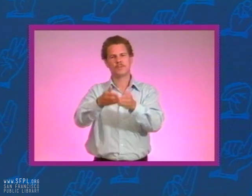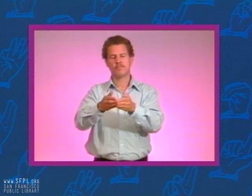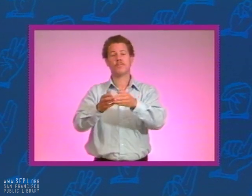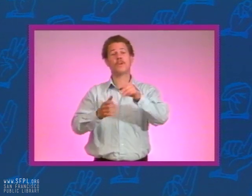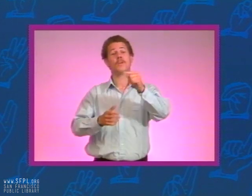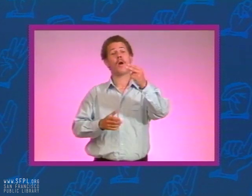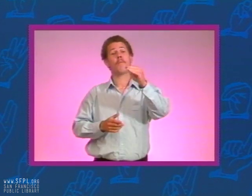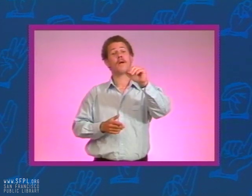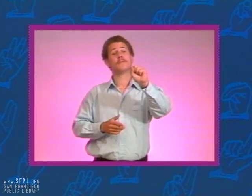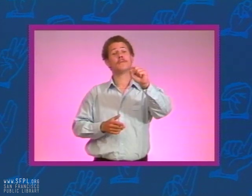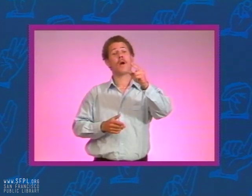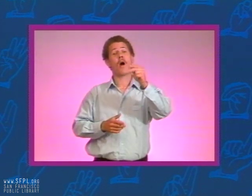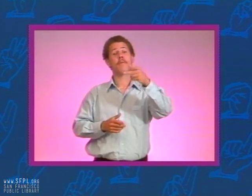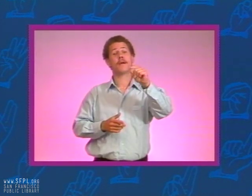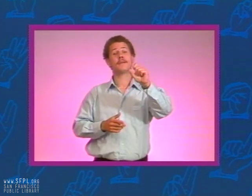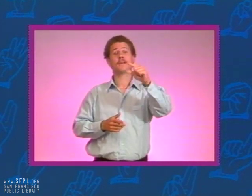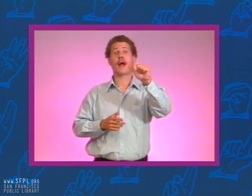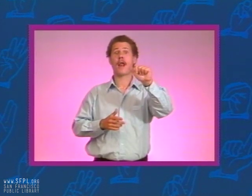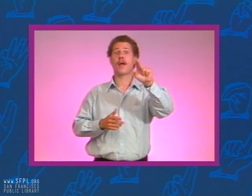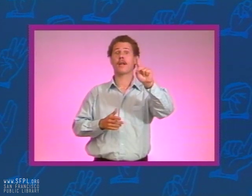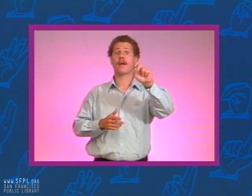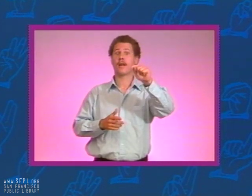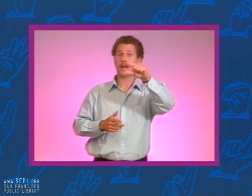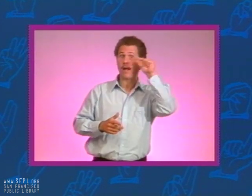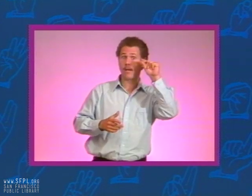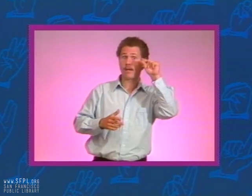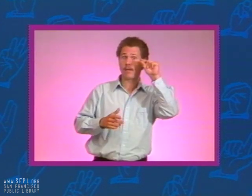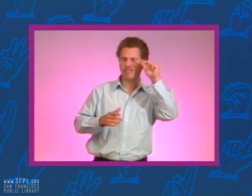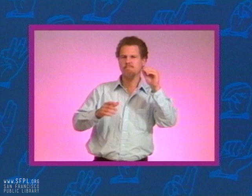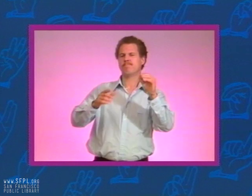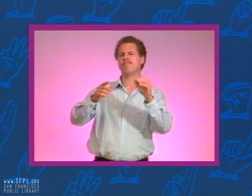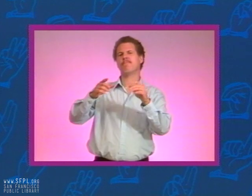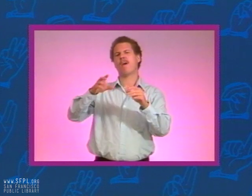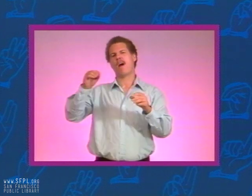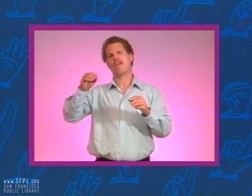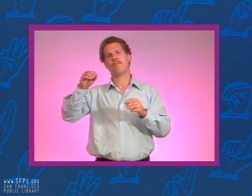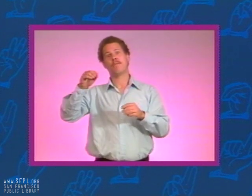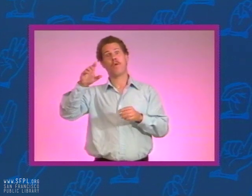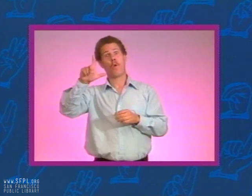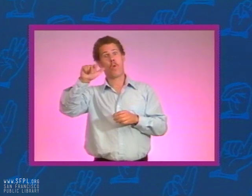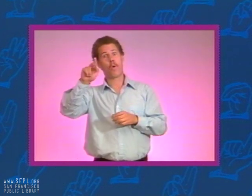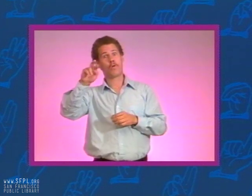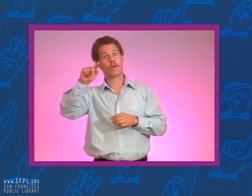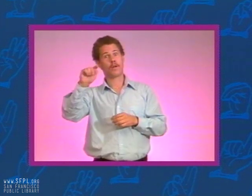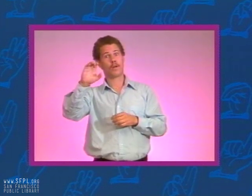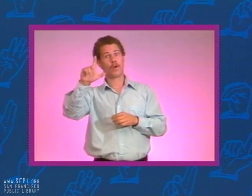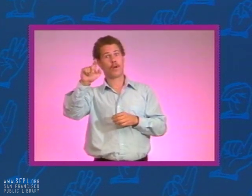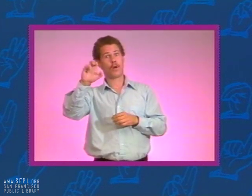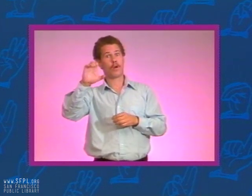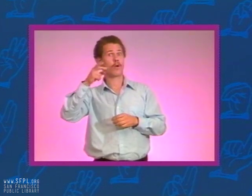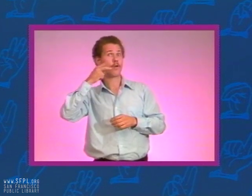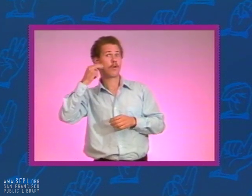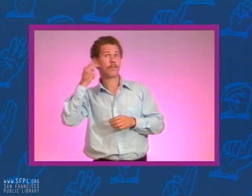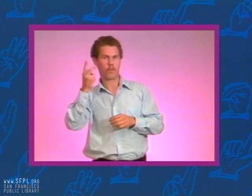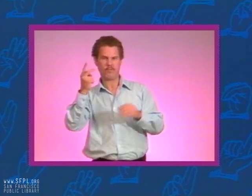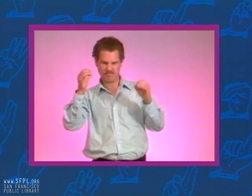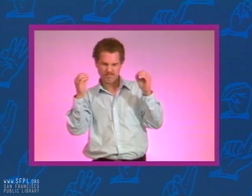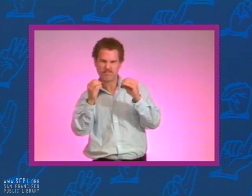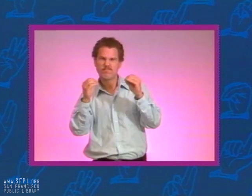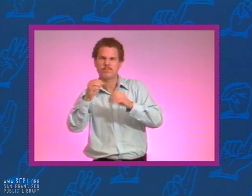En route to America, Thomas Hopkins Gallaudet and Laurent Clerc began tutoring each other. Gallaudet taught Clerc English,